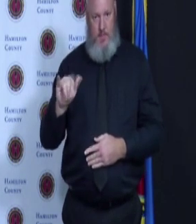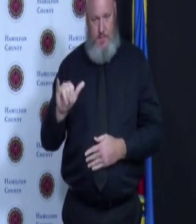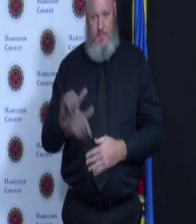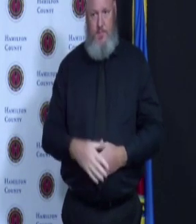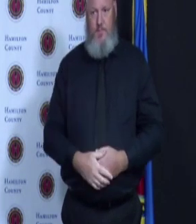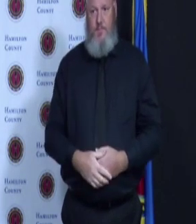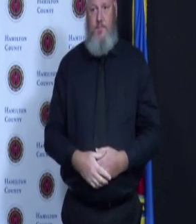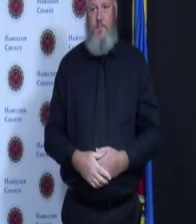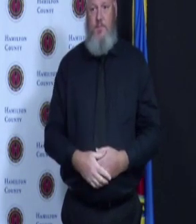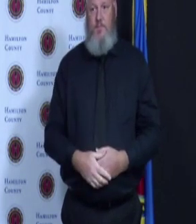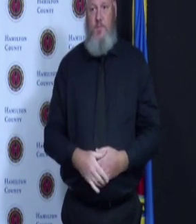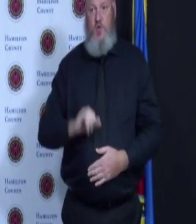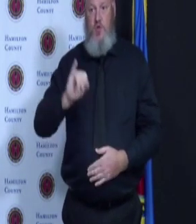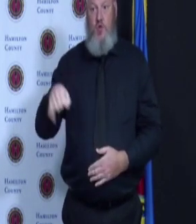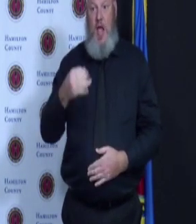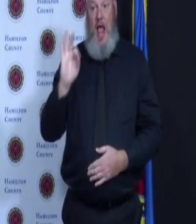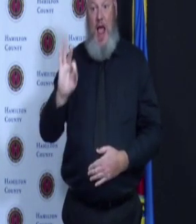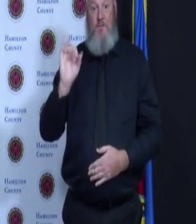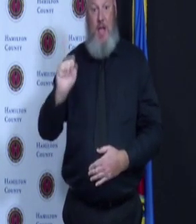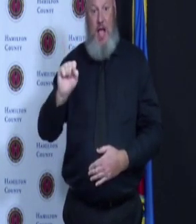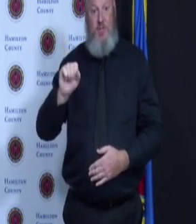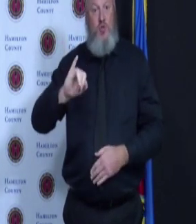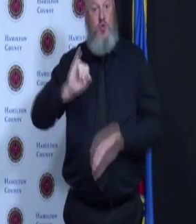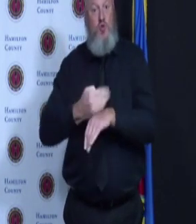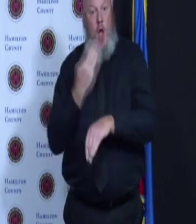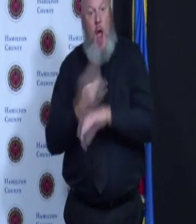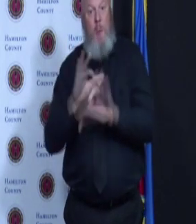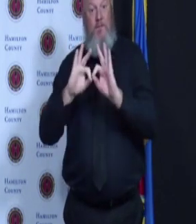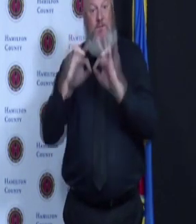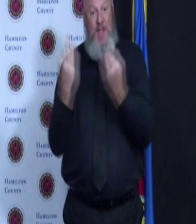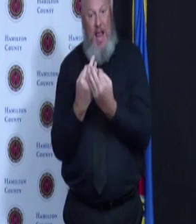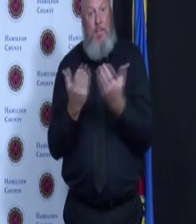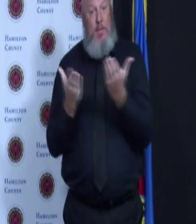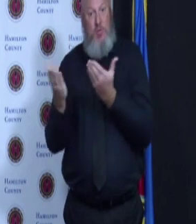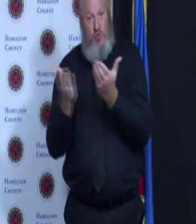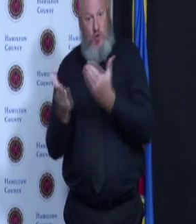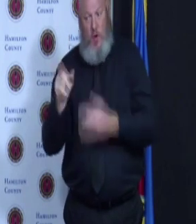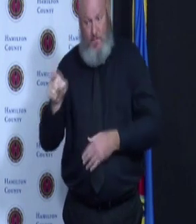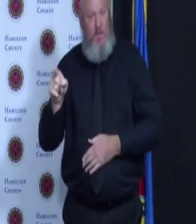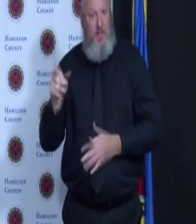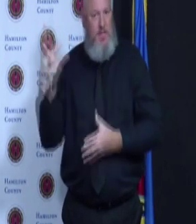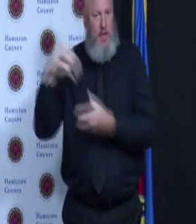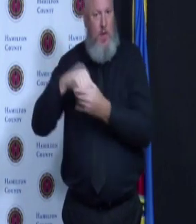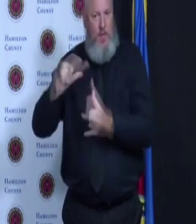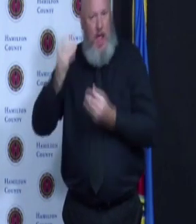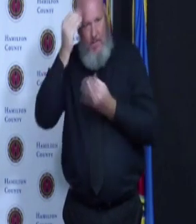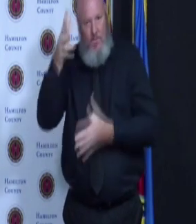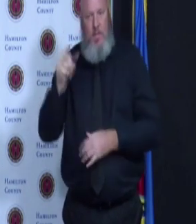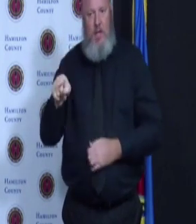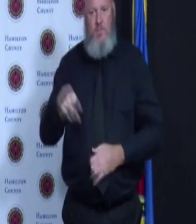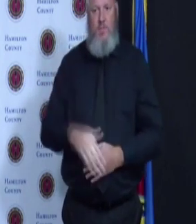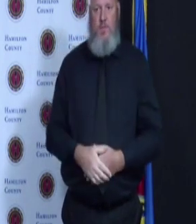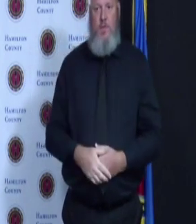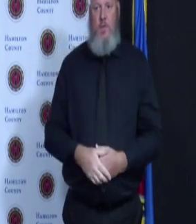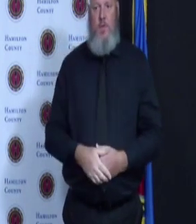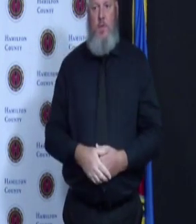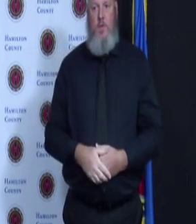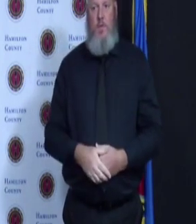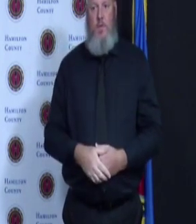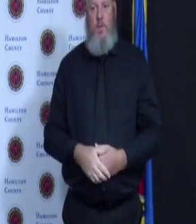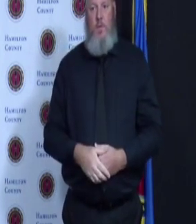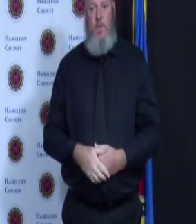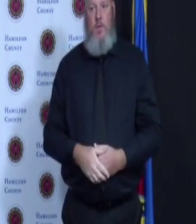from home and remotely, staff is responding to a near 100% increase in food assistance